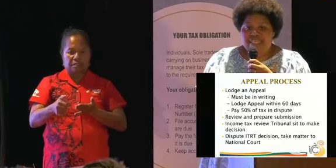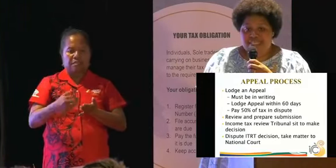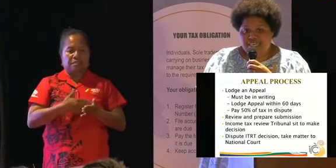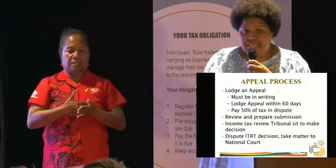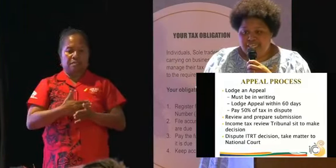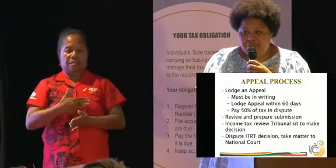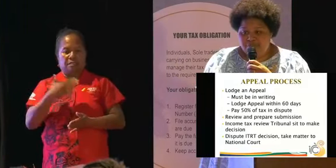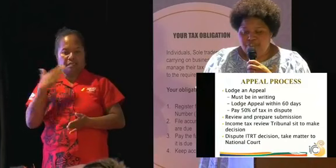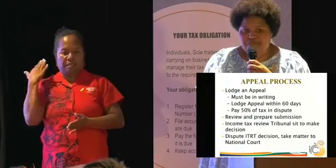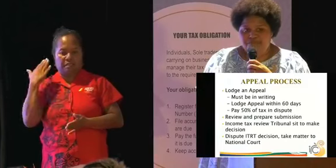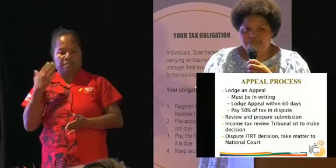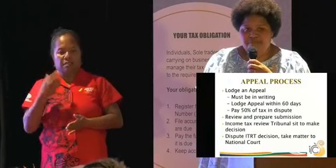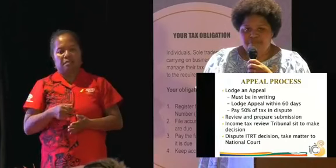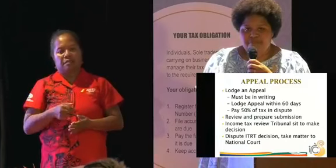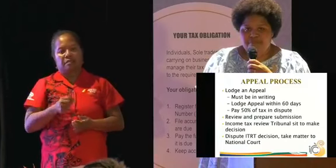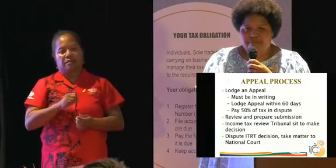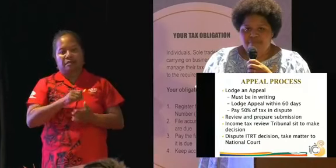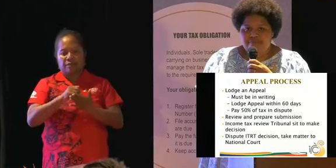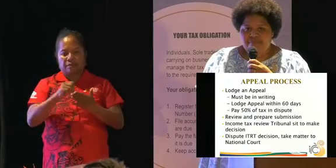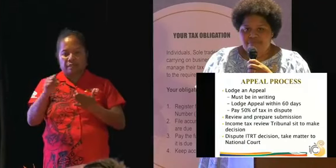of the tax in dispute.